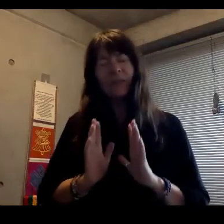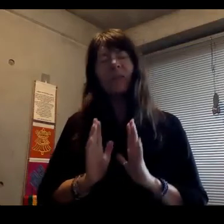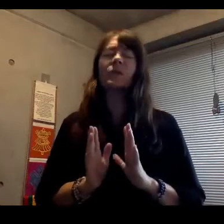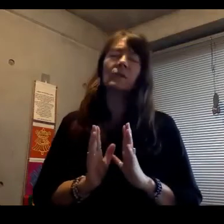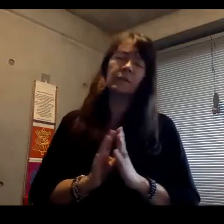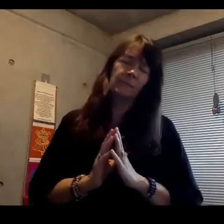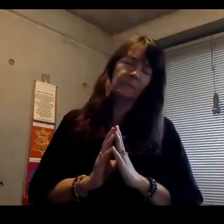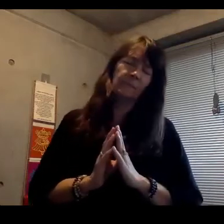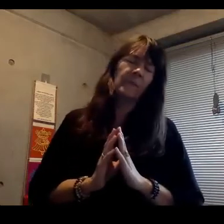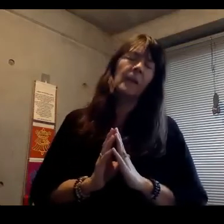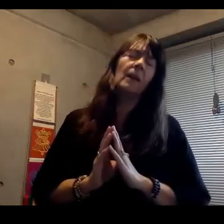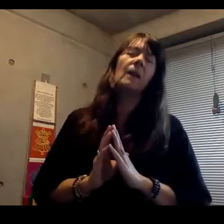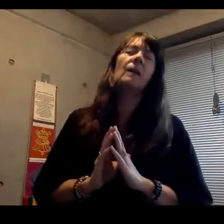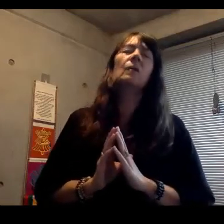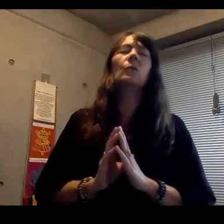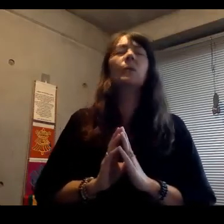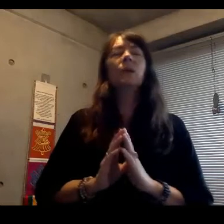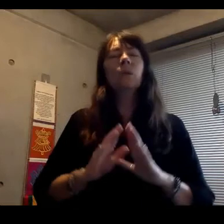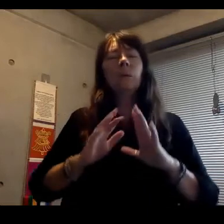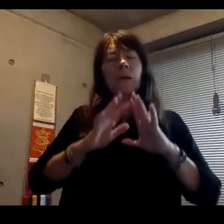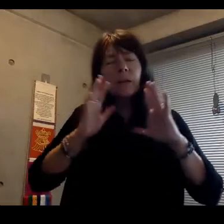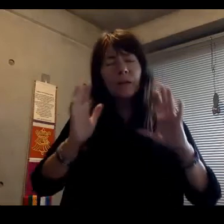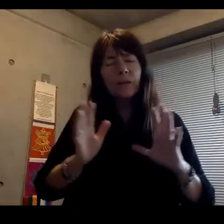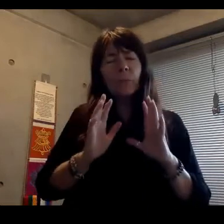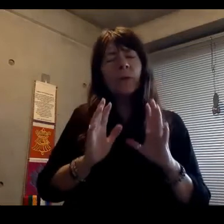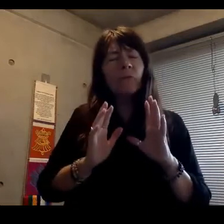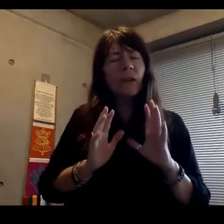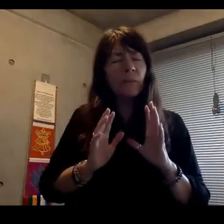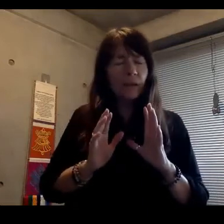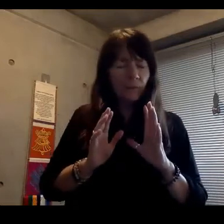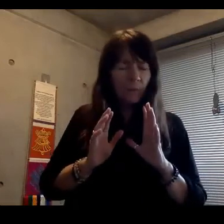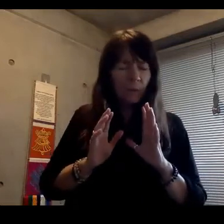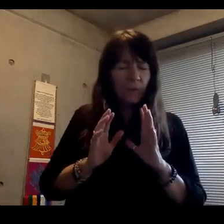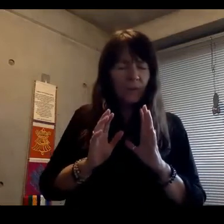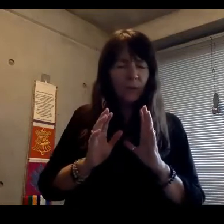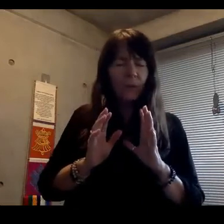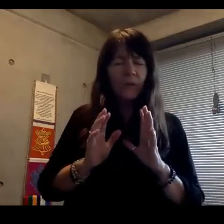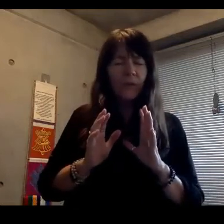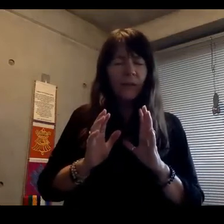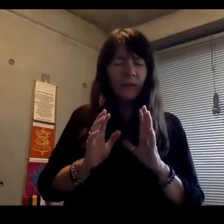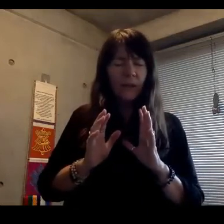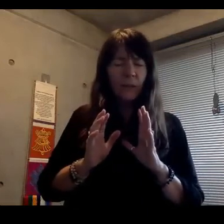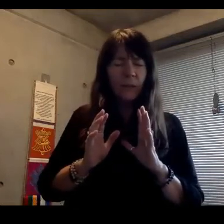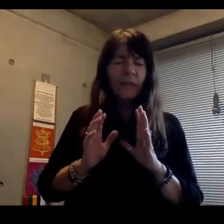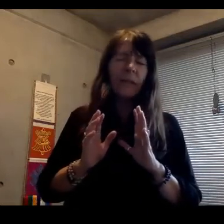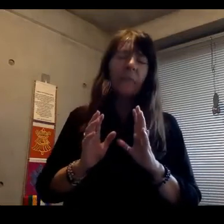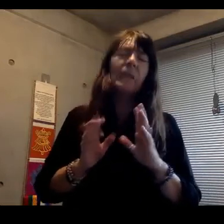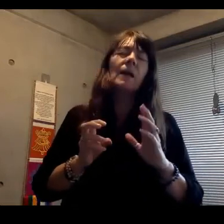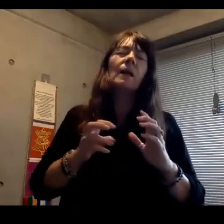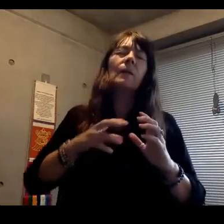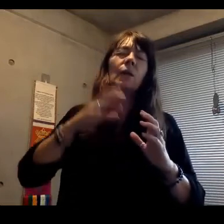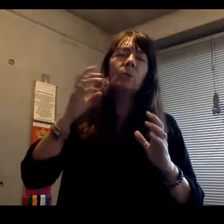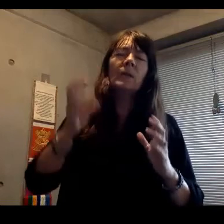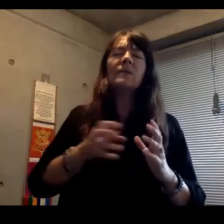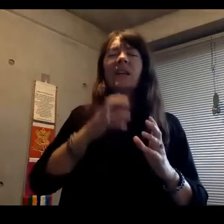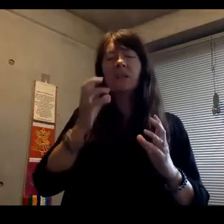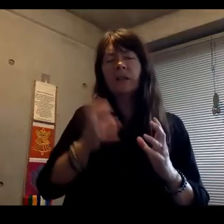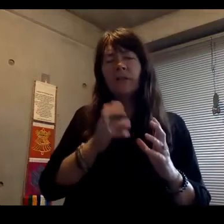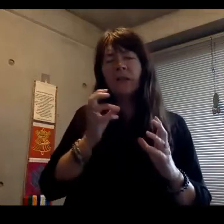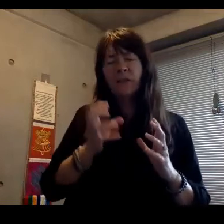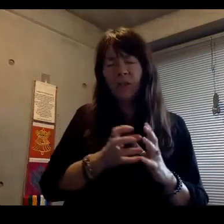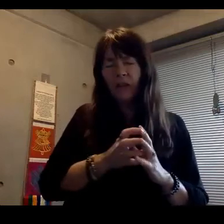yes, sort of. Okay. We will just reframe that for a moment so you understand it completely. The humans